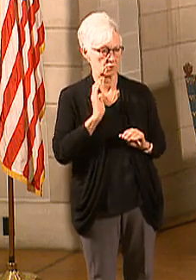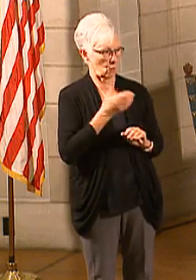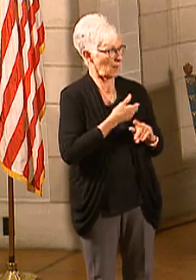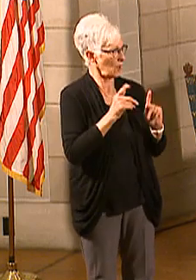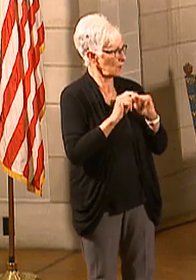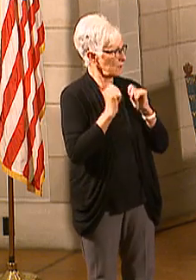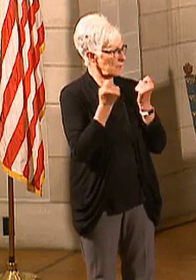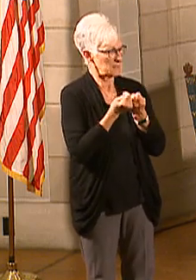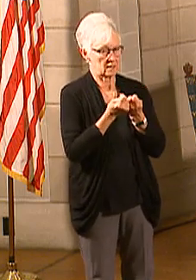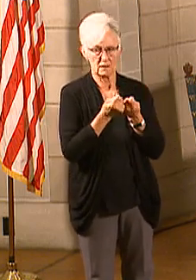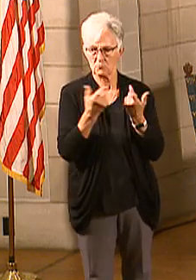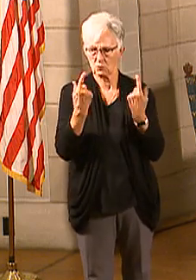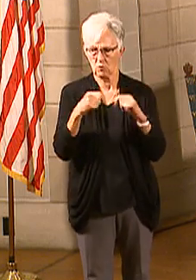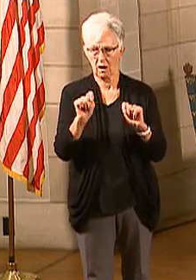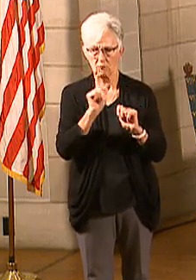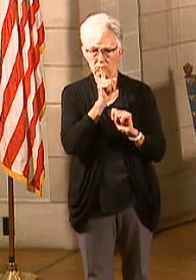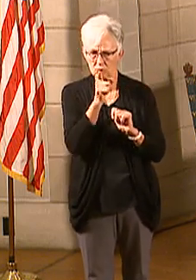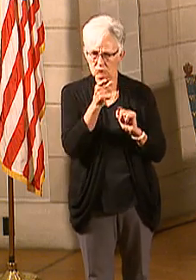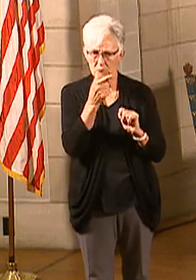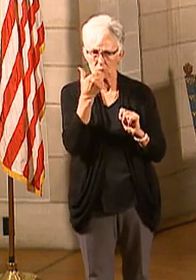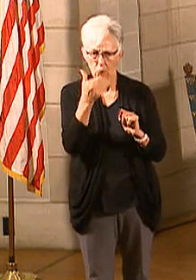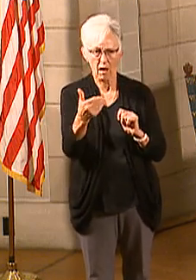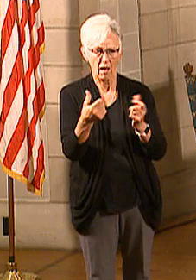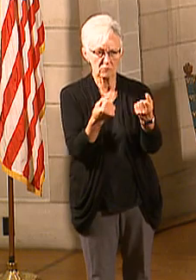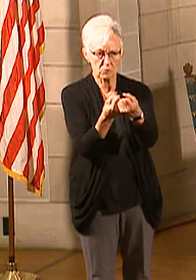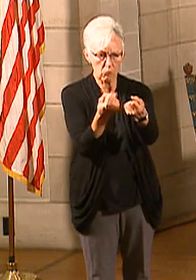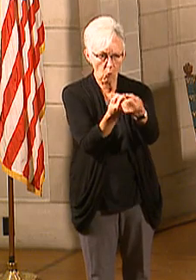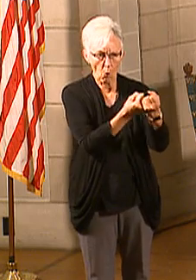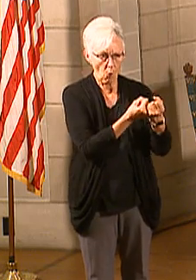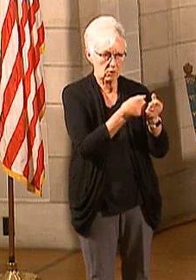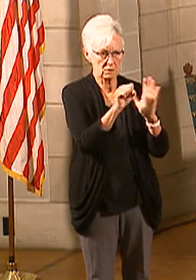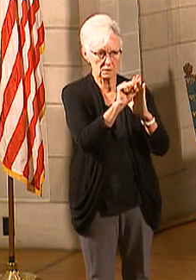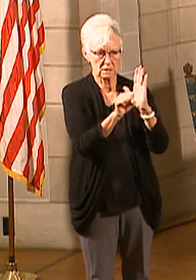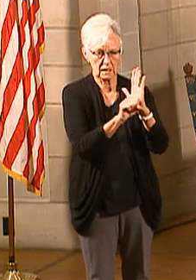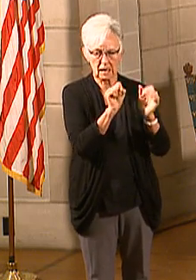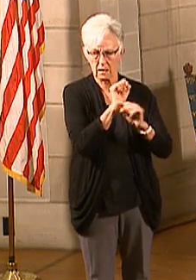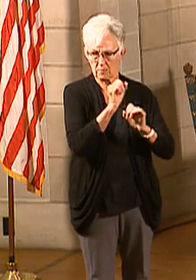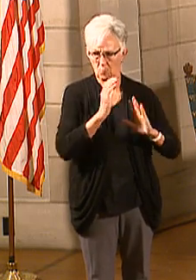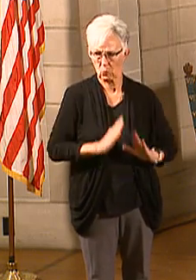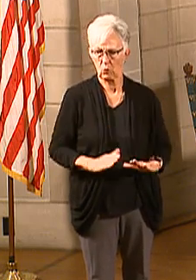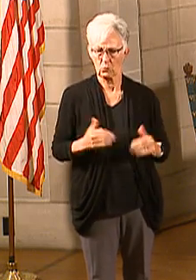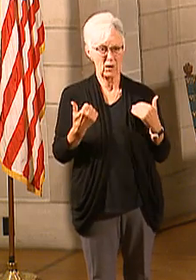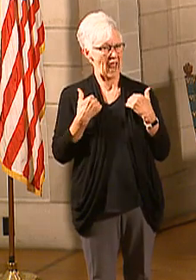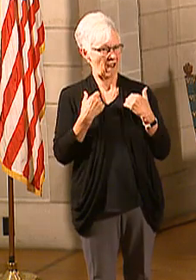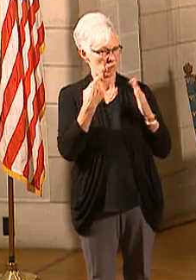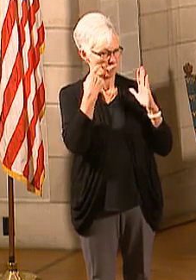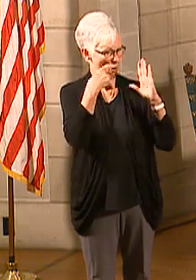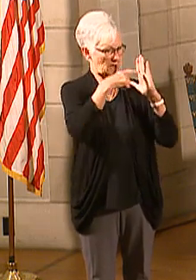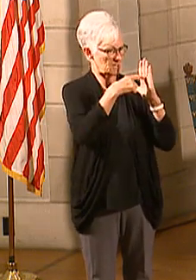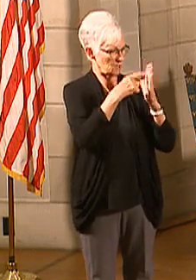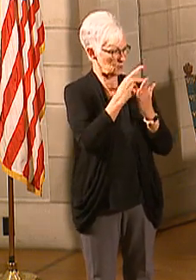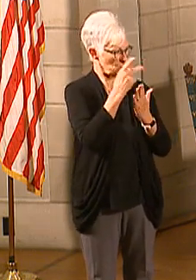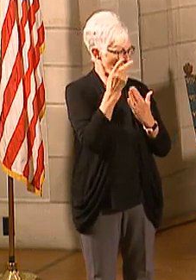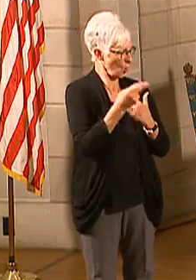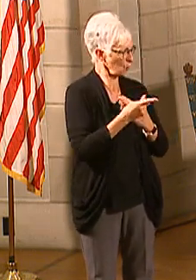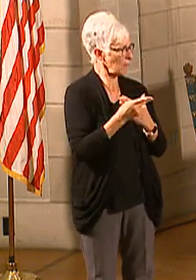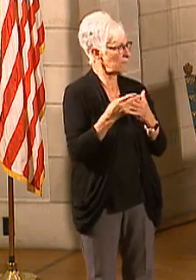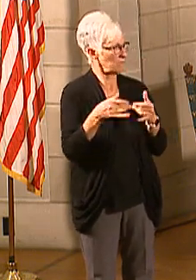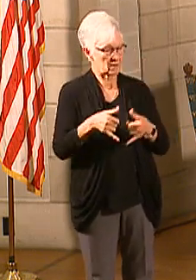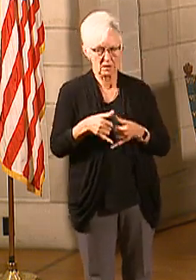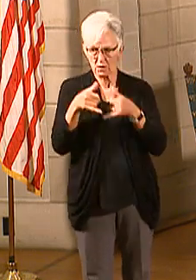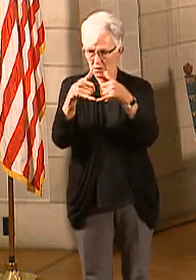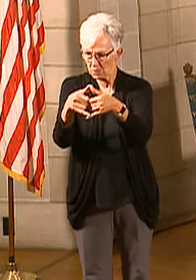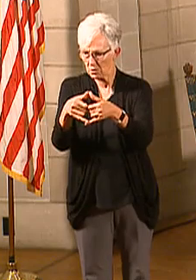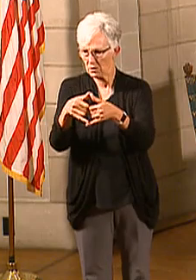around supporting the teammates, recognition programs. We have a tuition reimbursement program. Wellness programs. Yep,